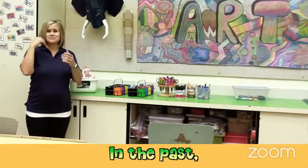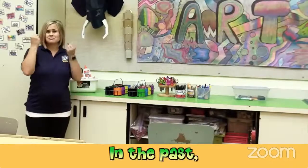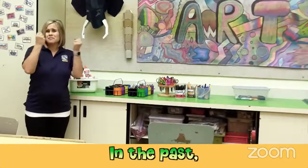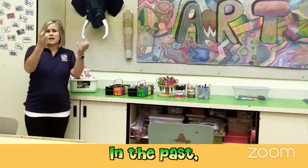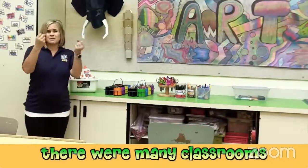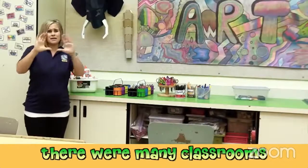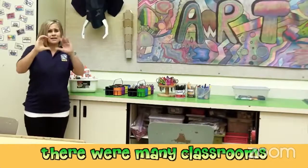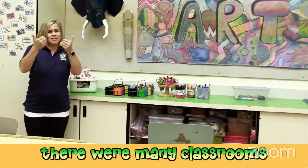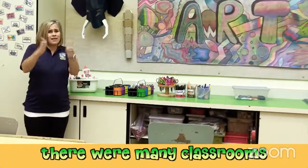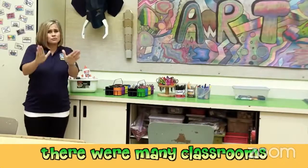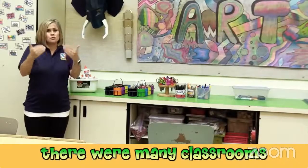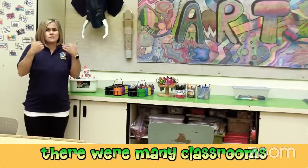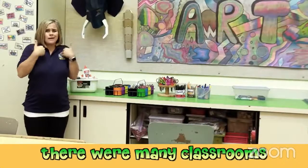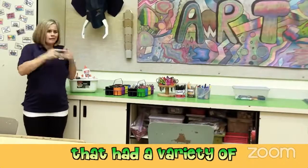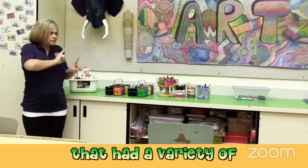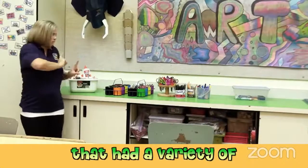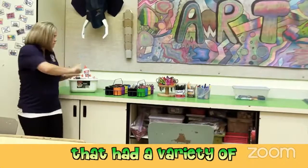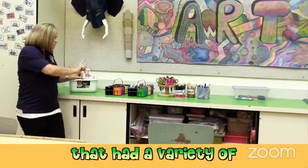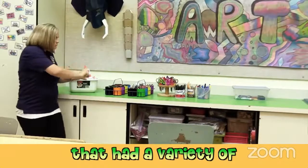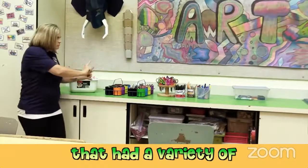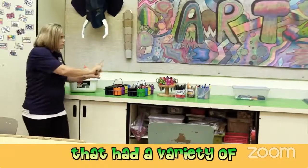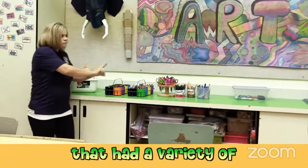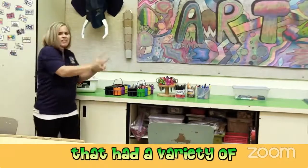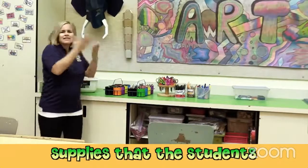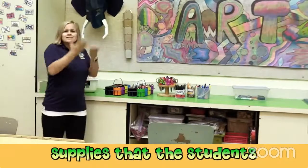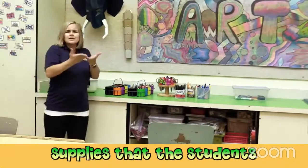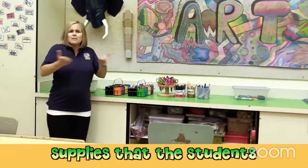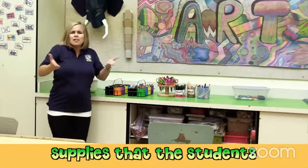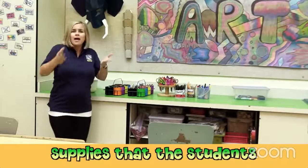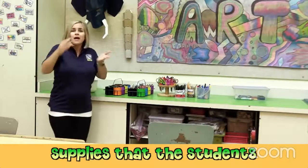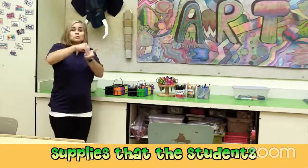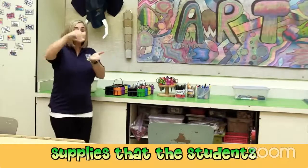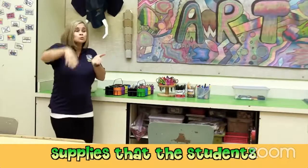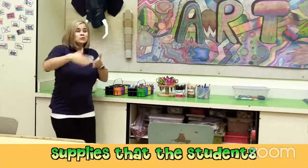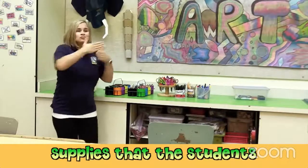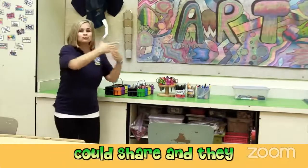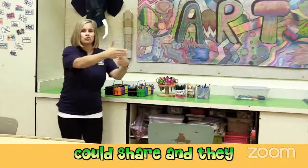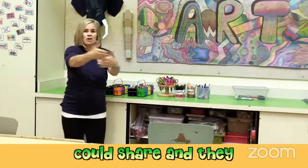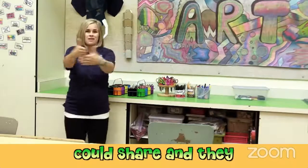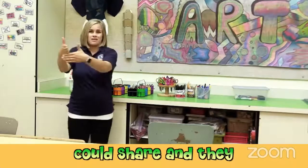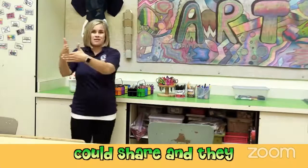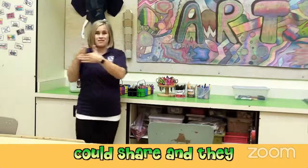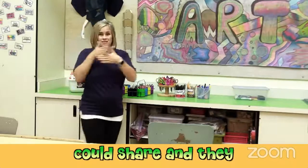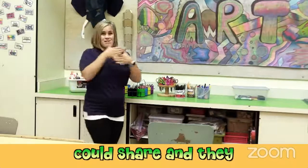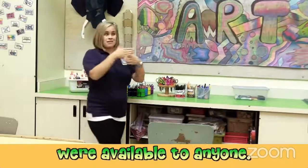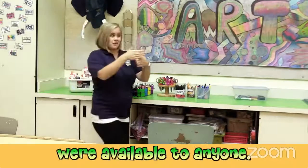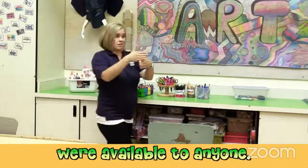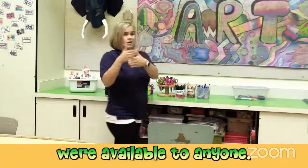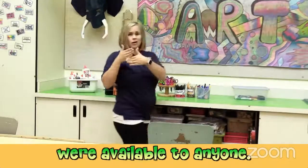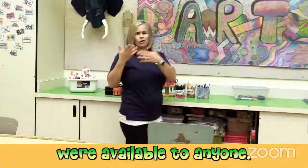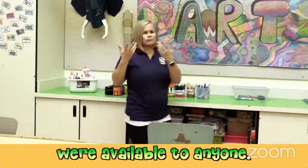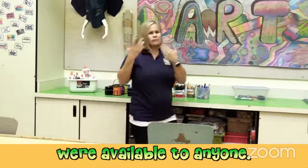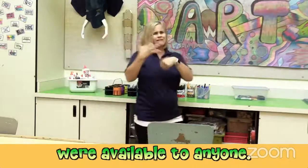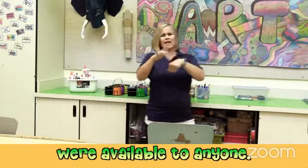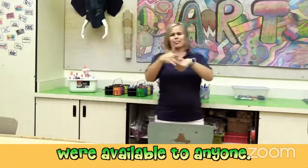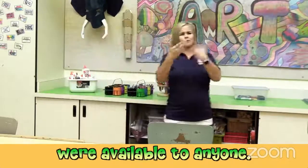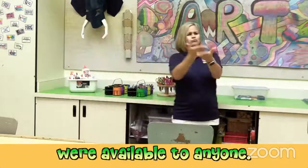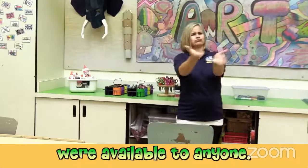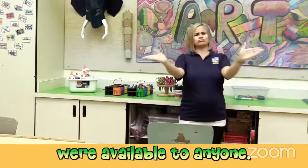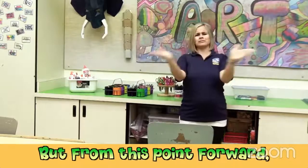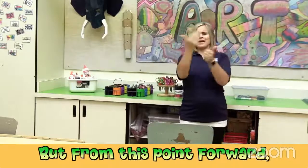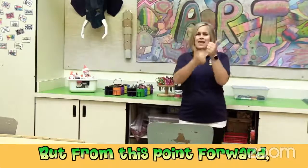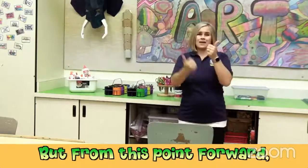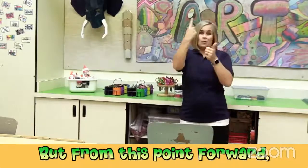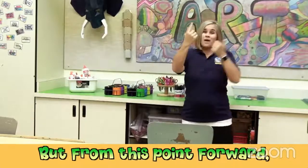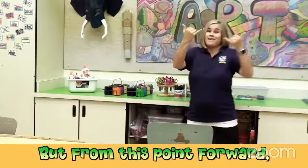In the past, there were many classrooms that had a variety of supplies that the students could share, and they were available to